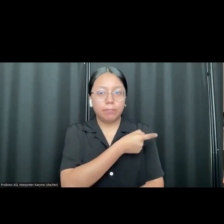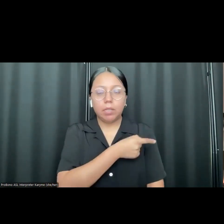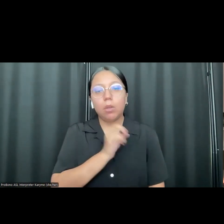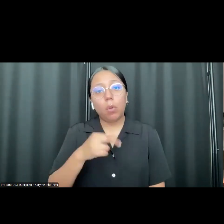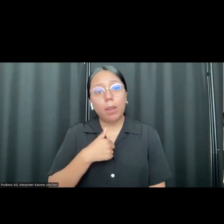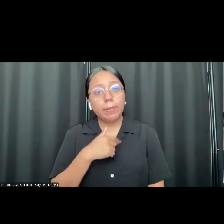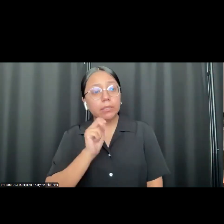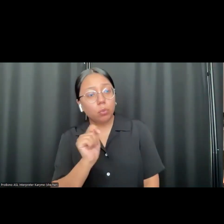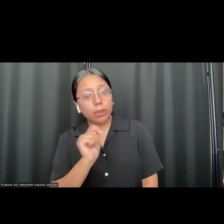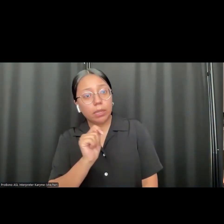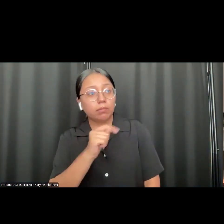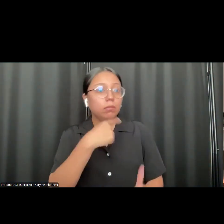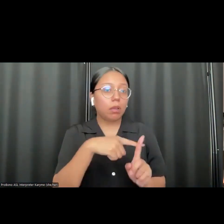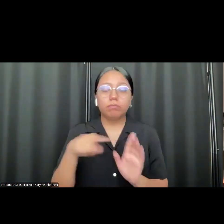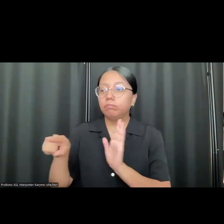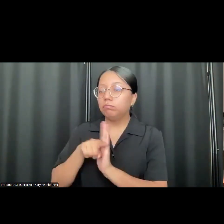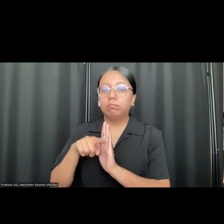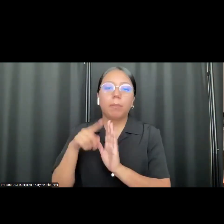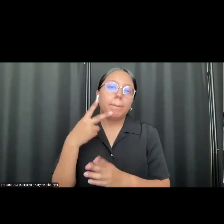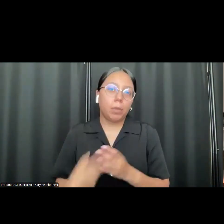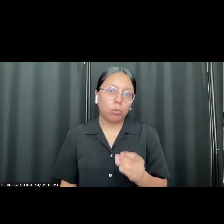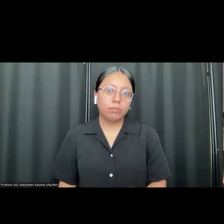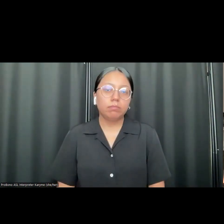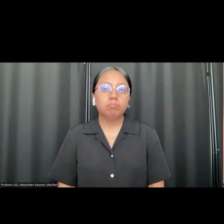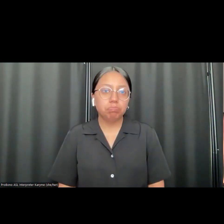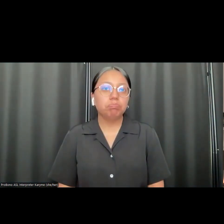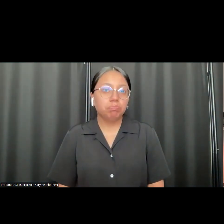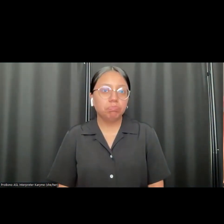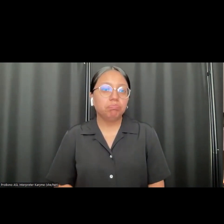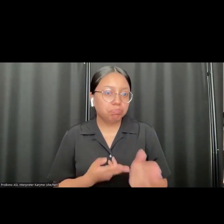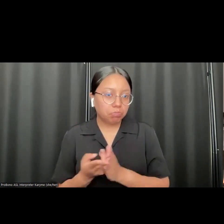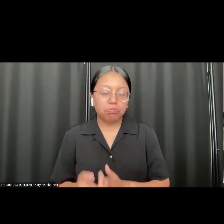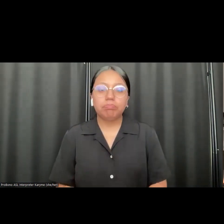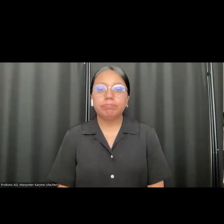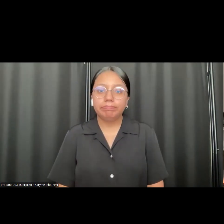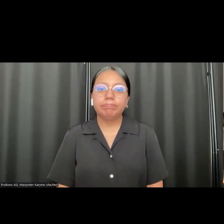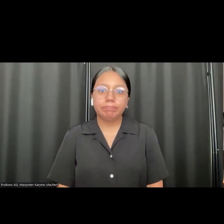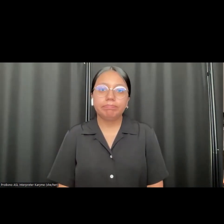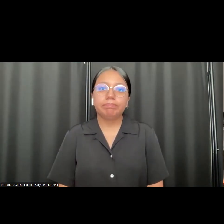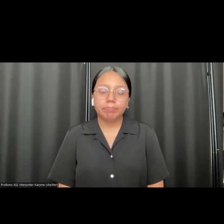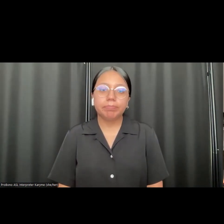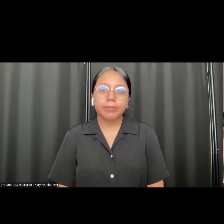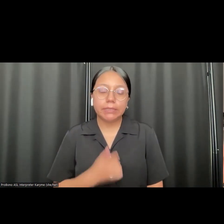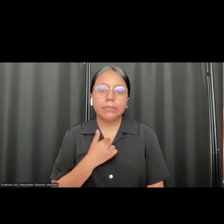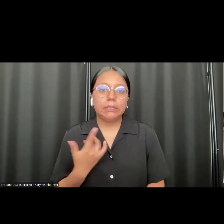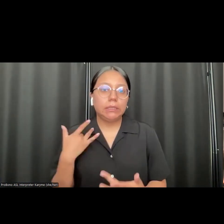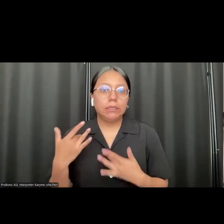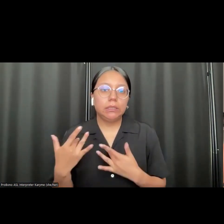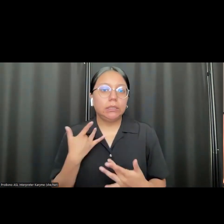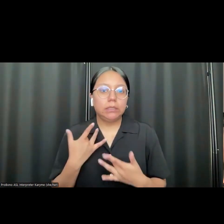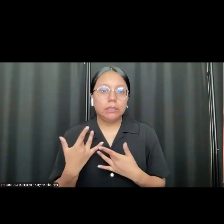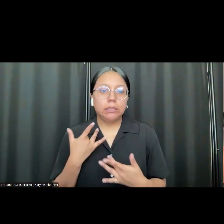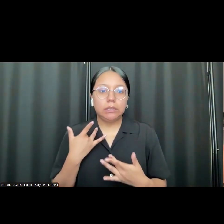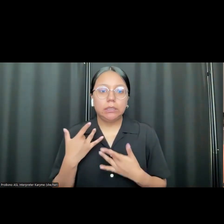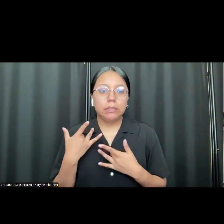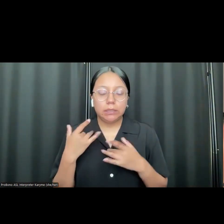way. And I really mean that. And I worry a lot that as disability